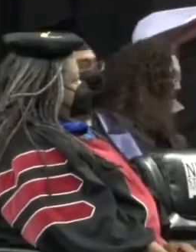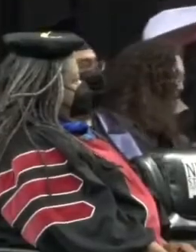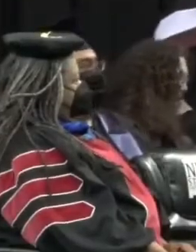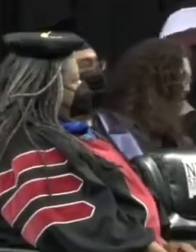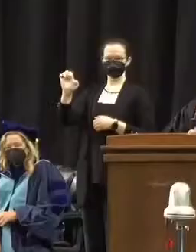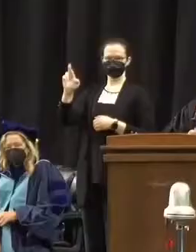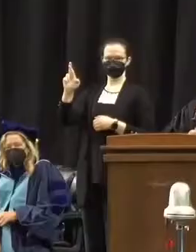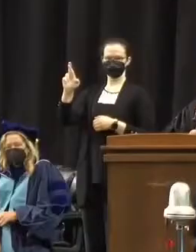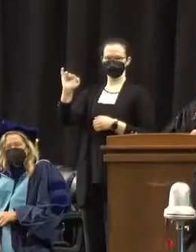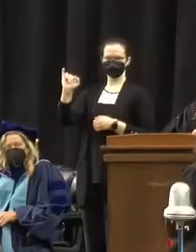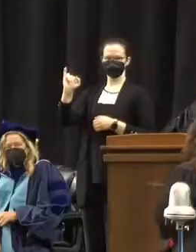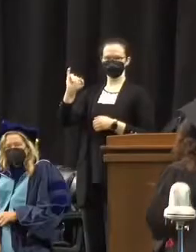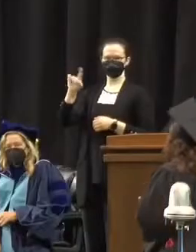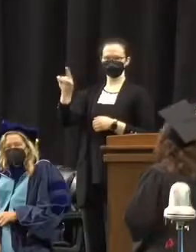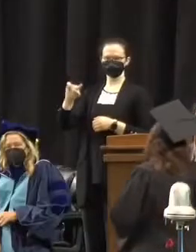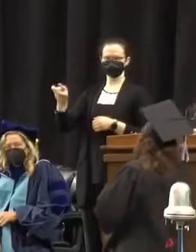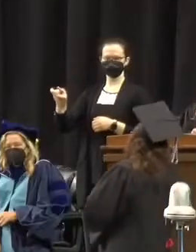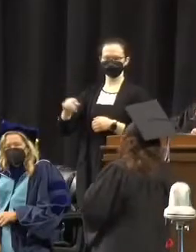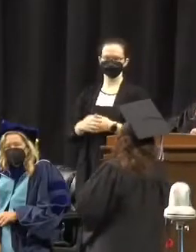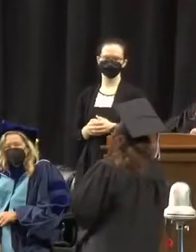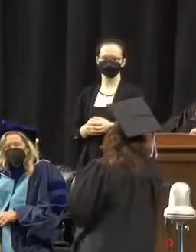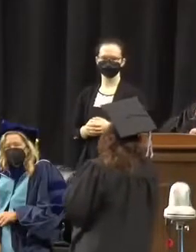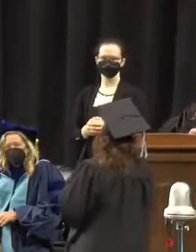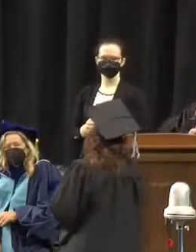Jody Ruiz.